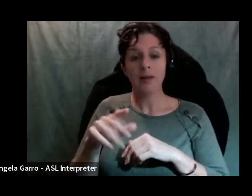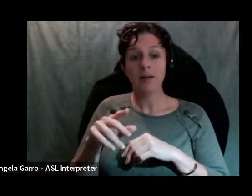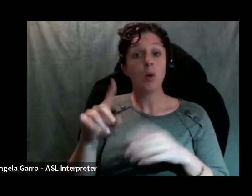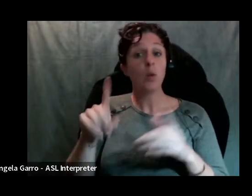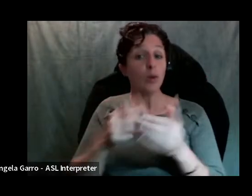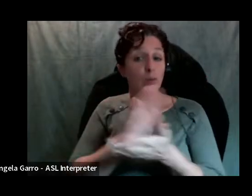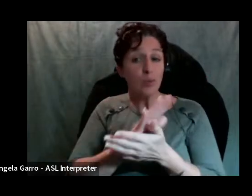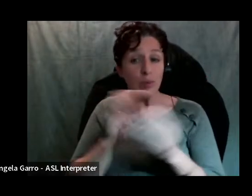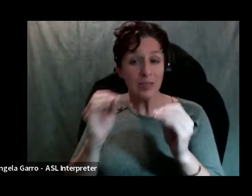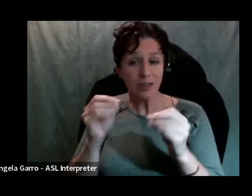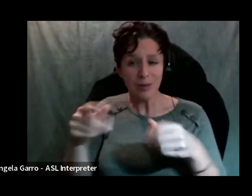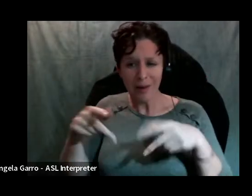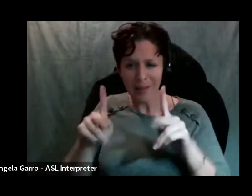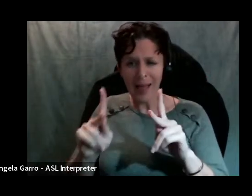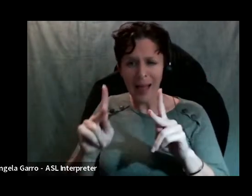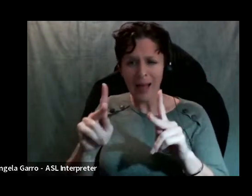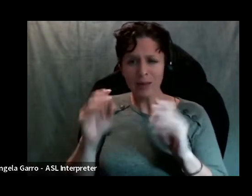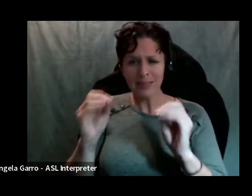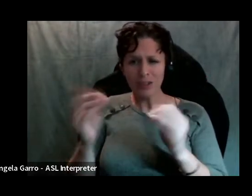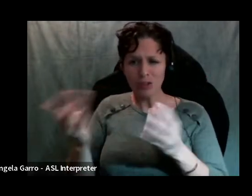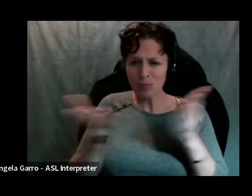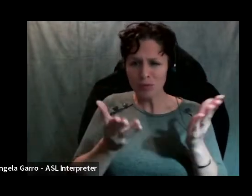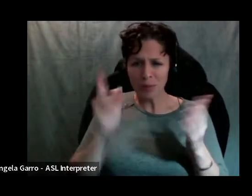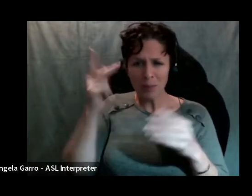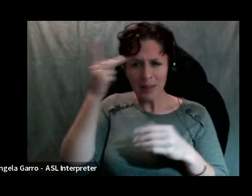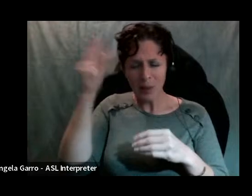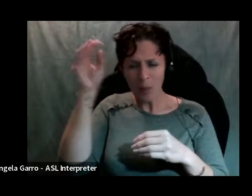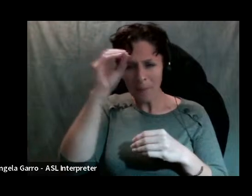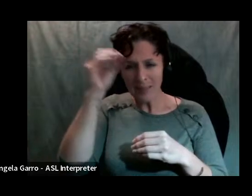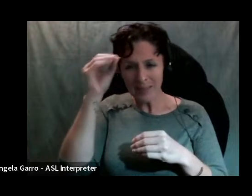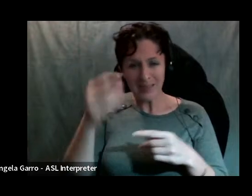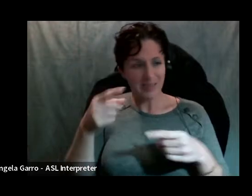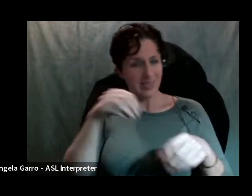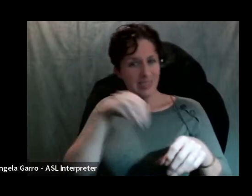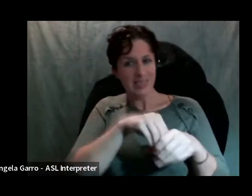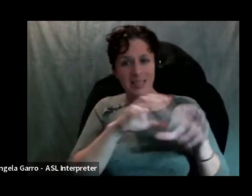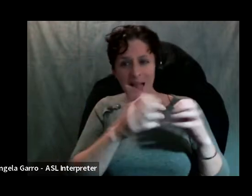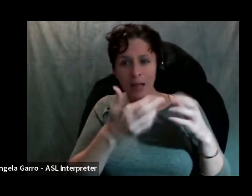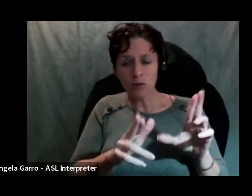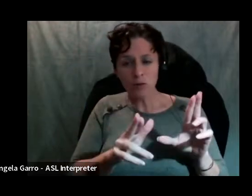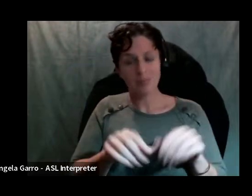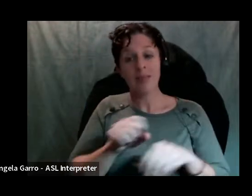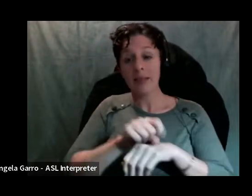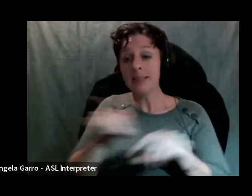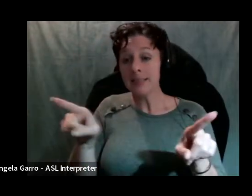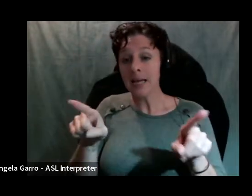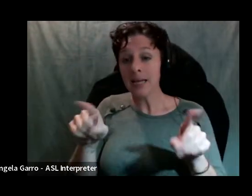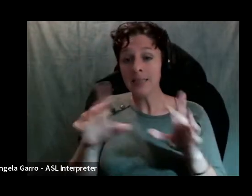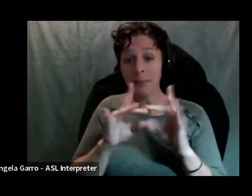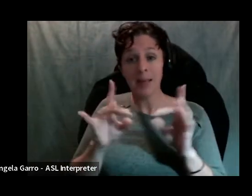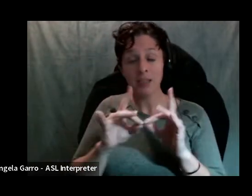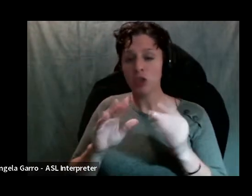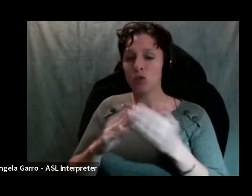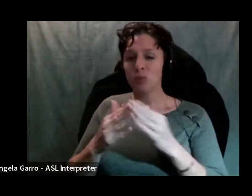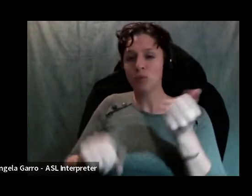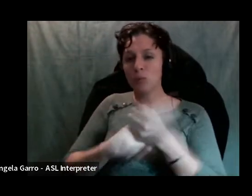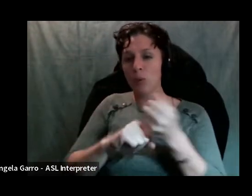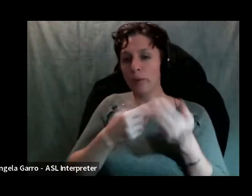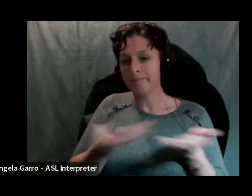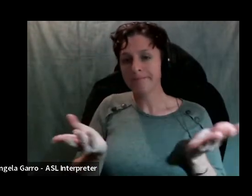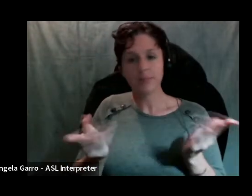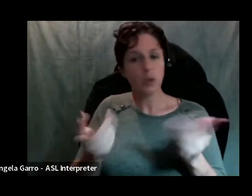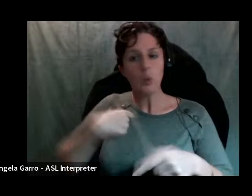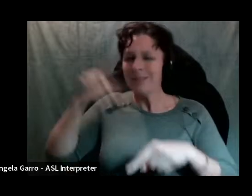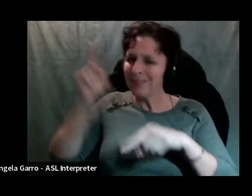teachers to bring political opinions and radical ideology into the classroom, it sends a message that the community supports this. We